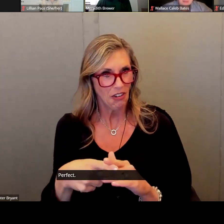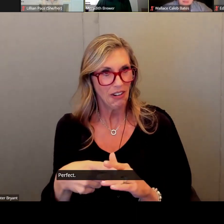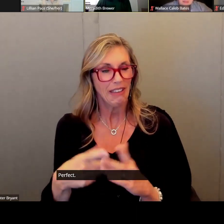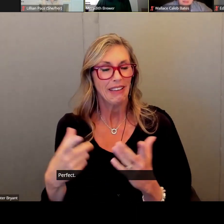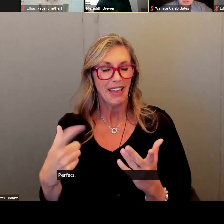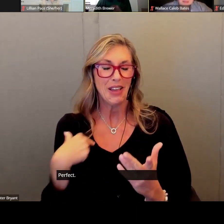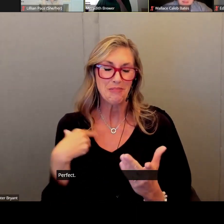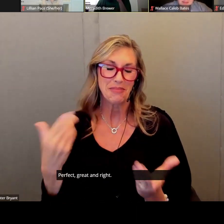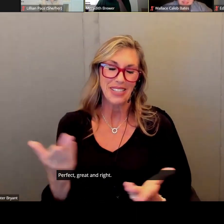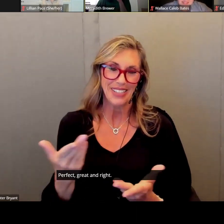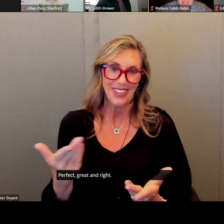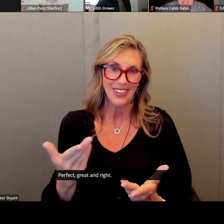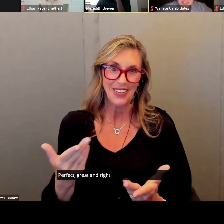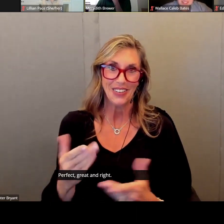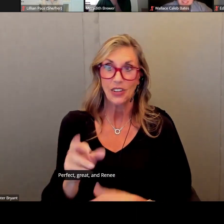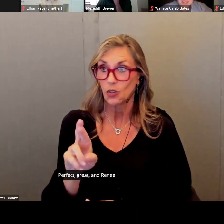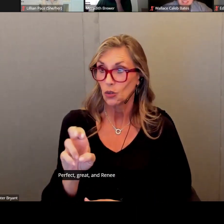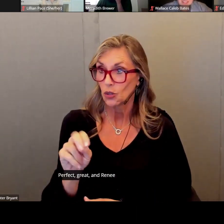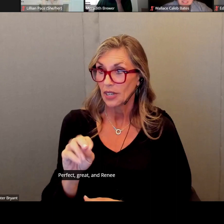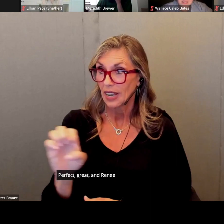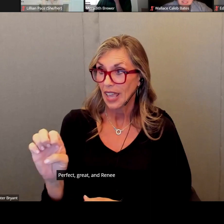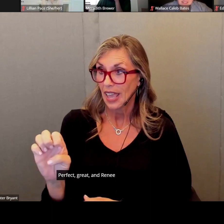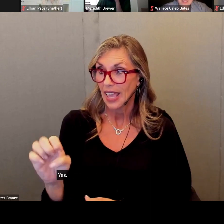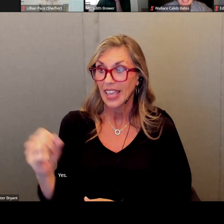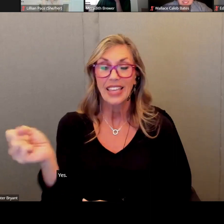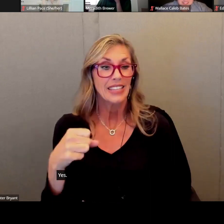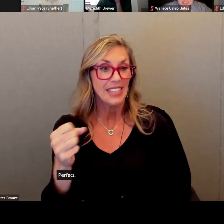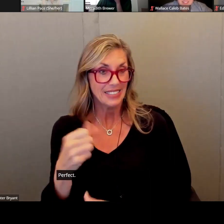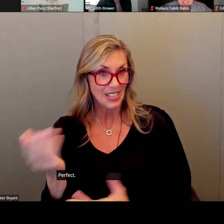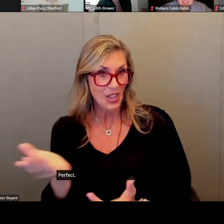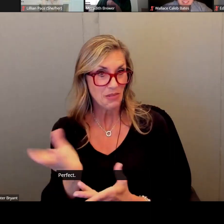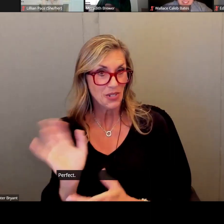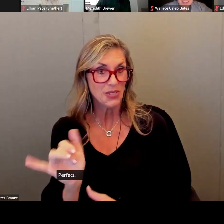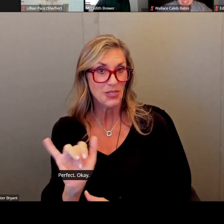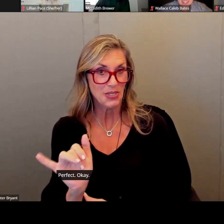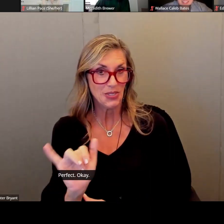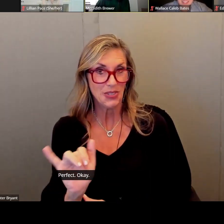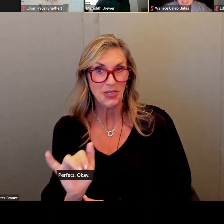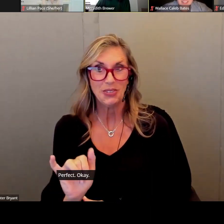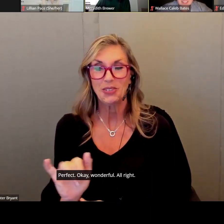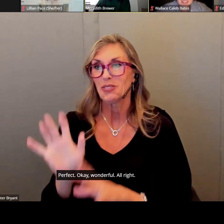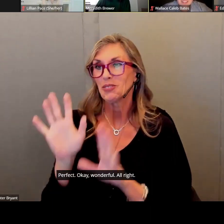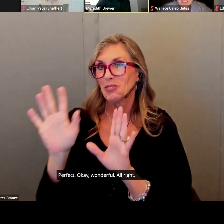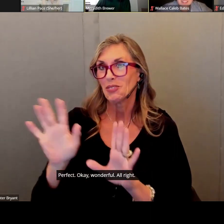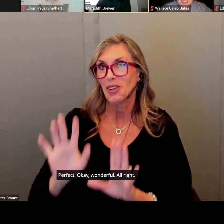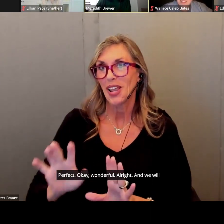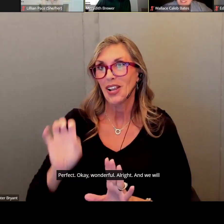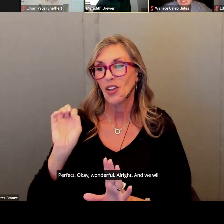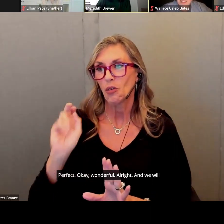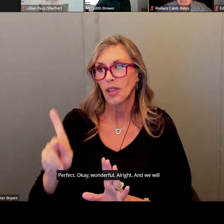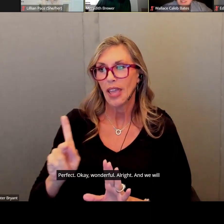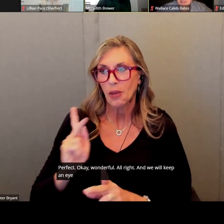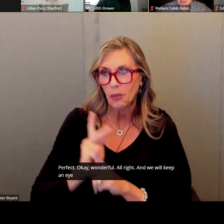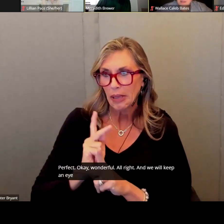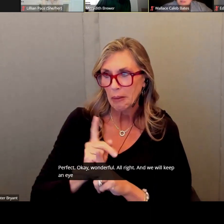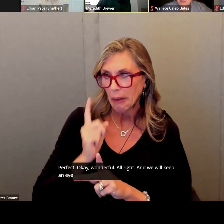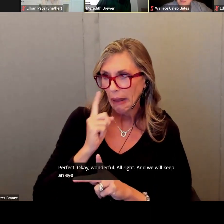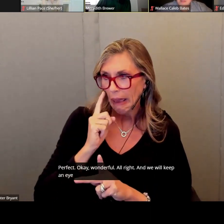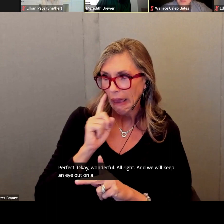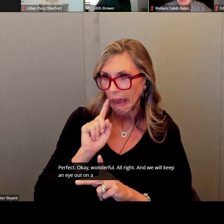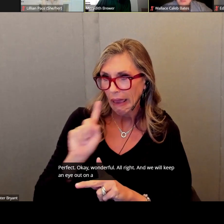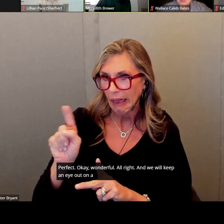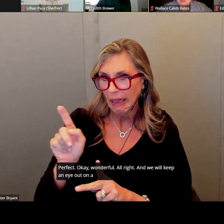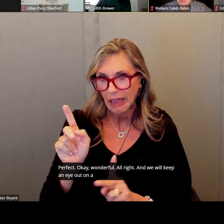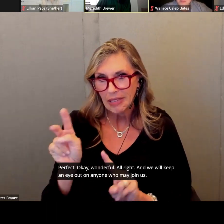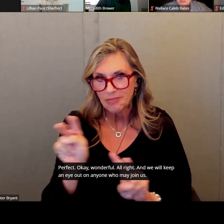And Renee? Yes, I'm here Perfect. too. Okay, wonderful. All right. And we will keep an eye out on anyone who may join us.